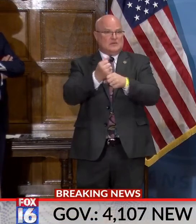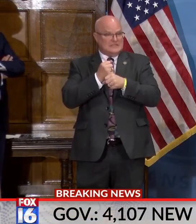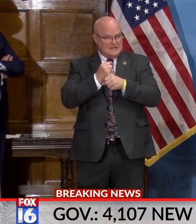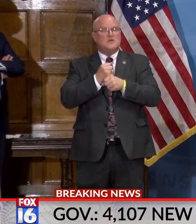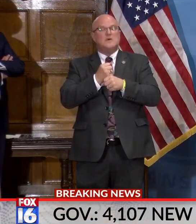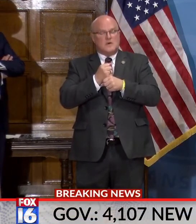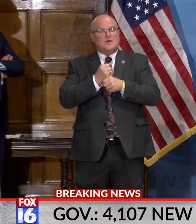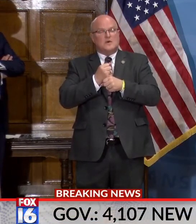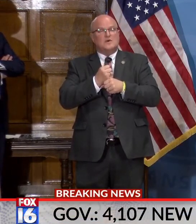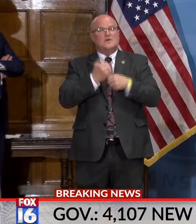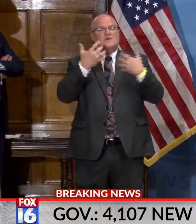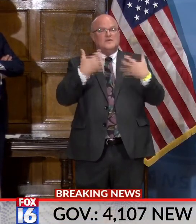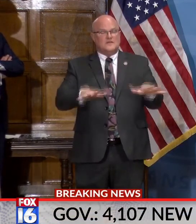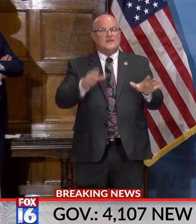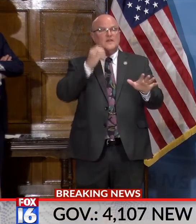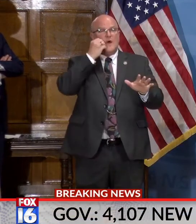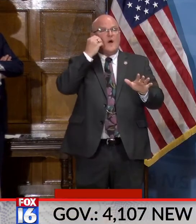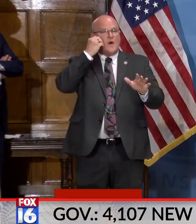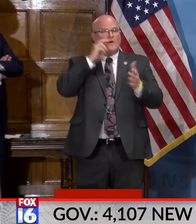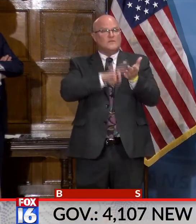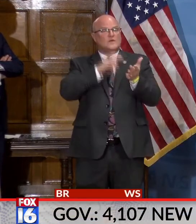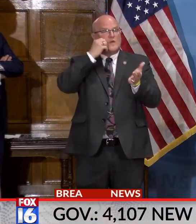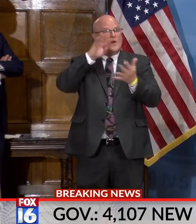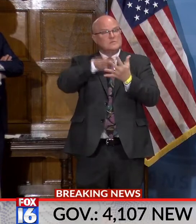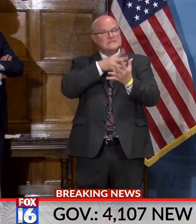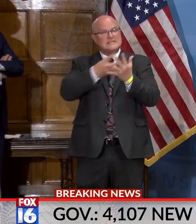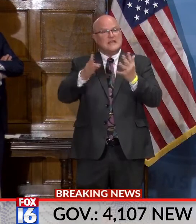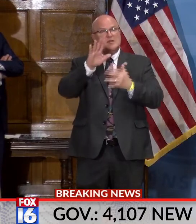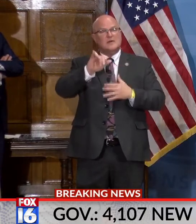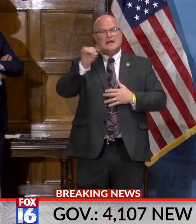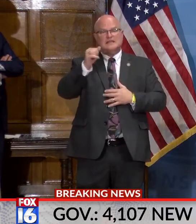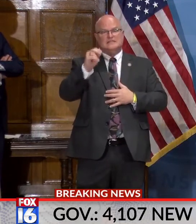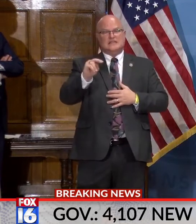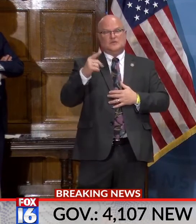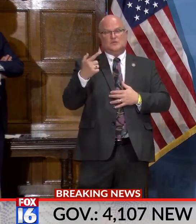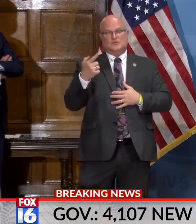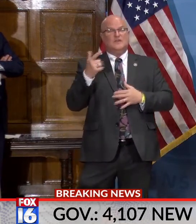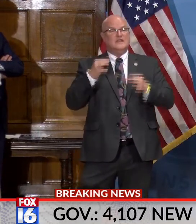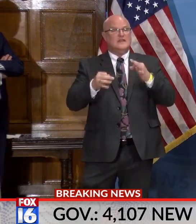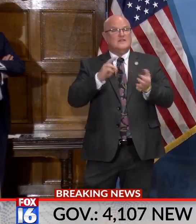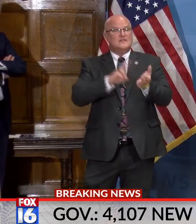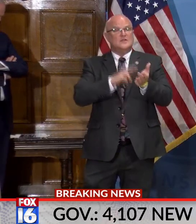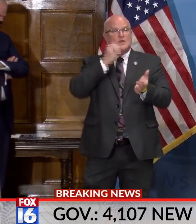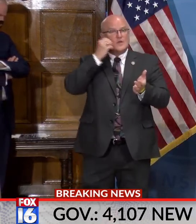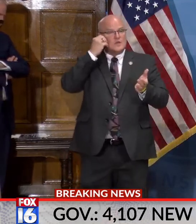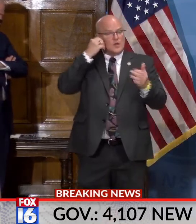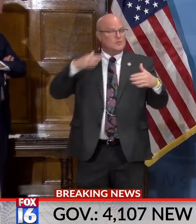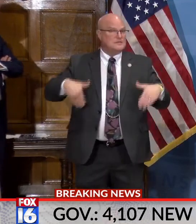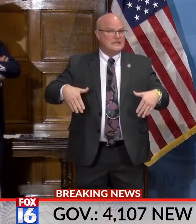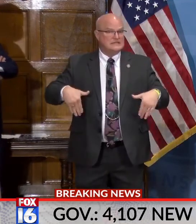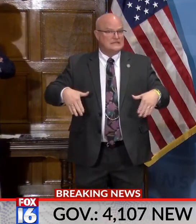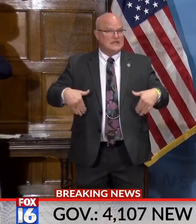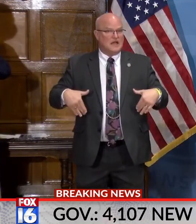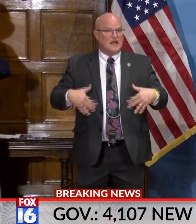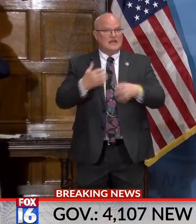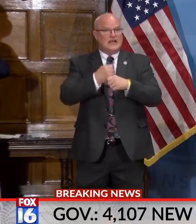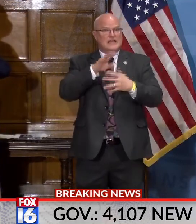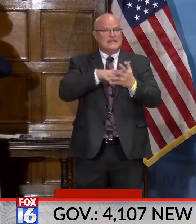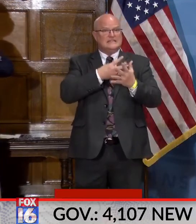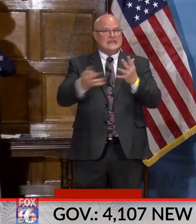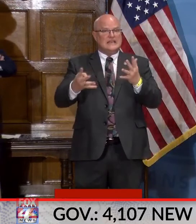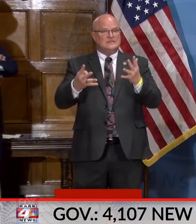got their homes scheduled by January 21st. If there's a home out there that has not gotten a schedule